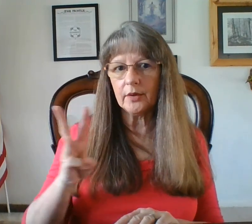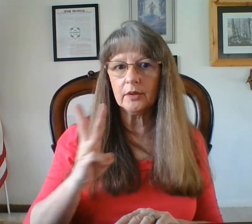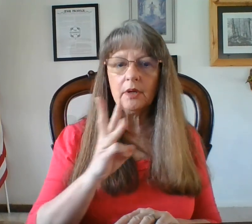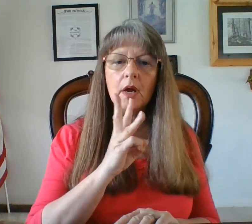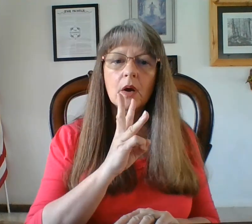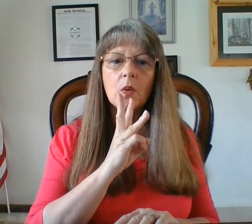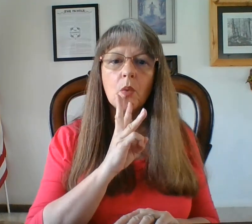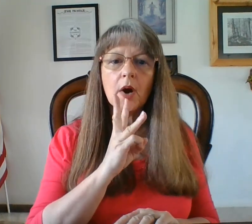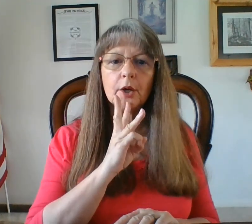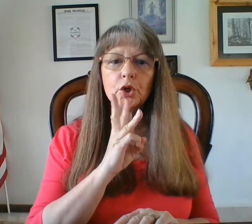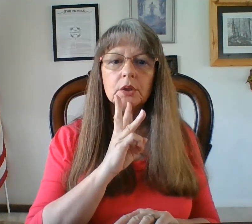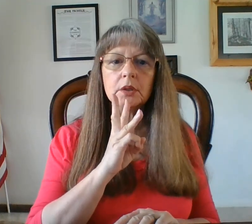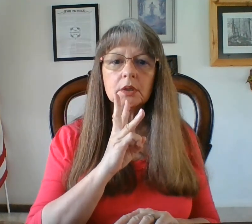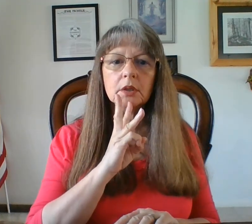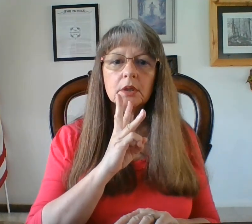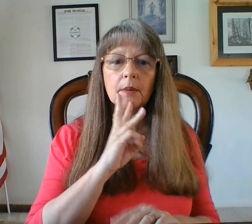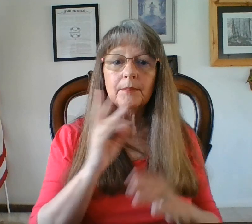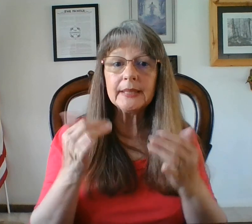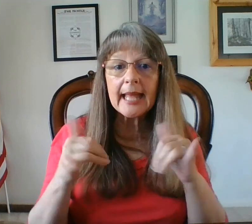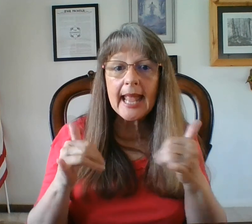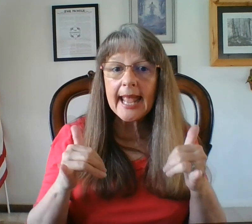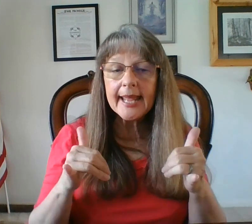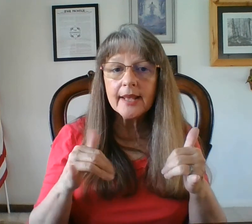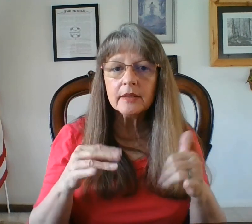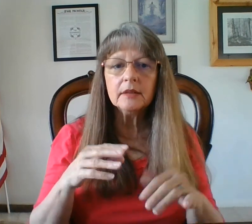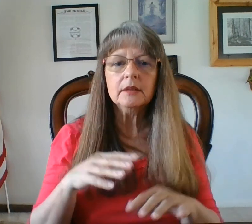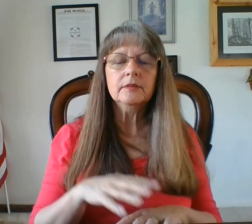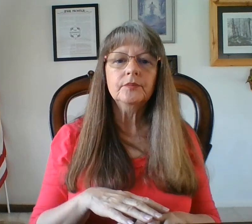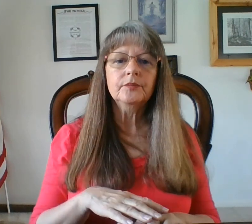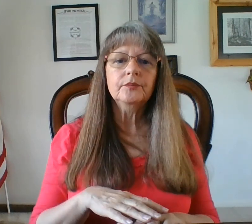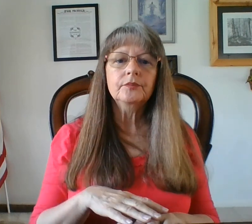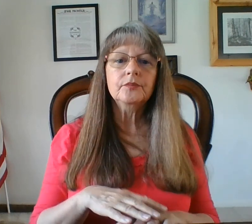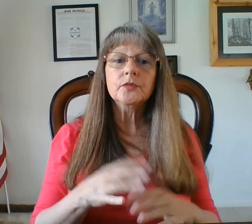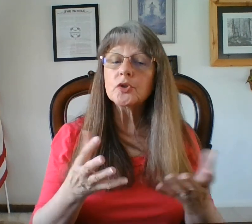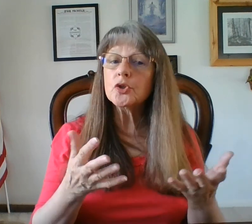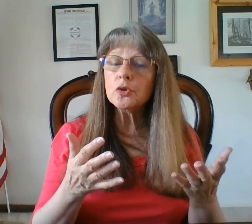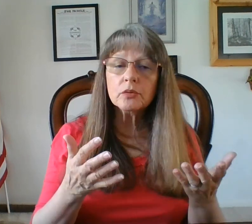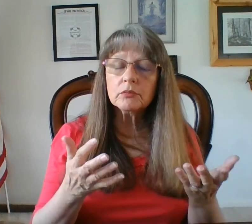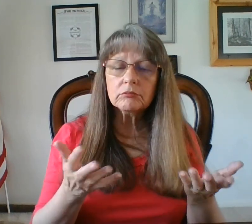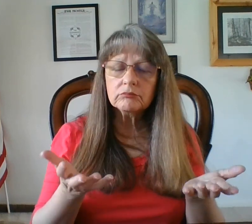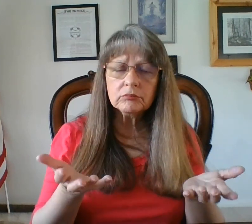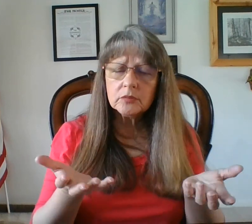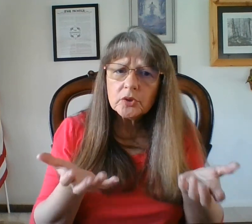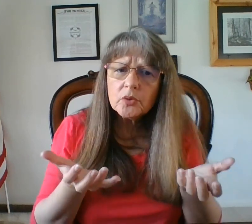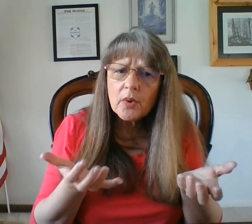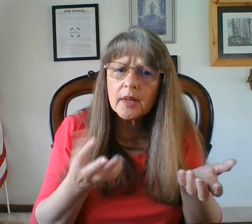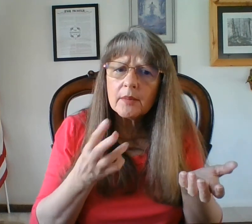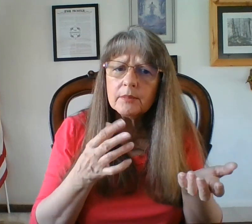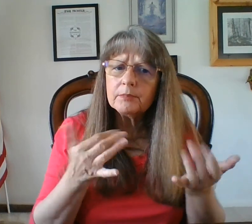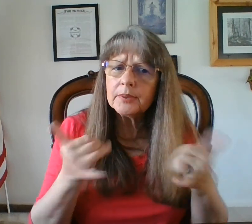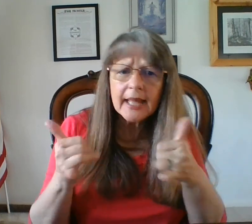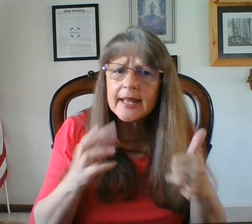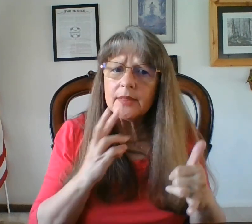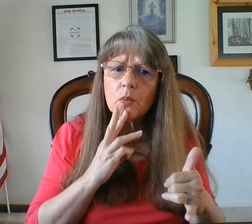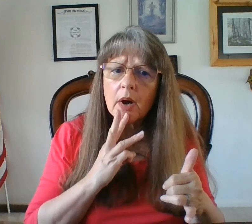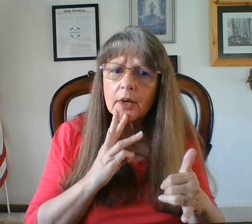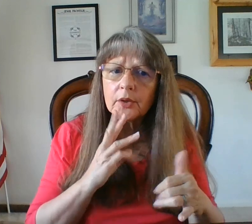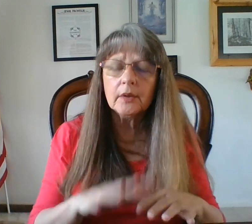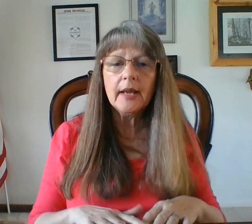water. Water. Play. Do you want to play in the water? And